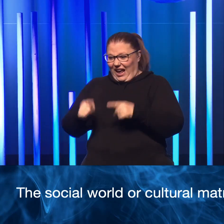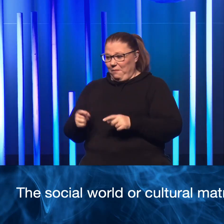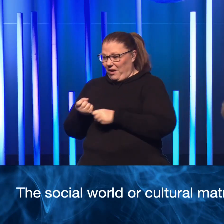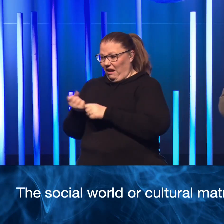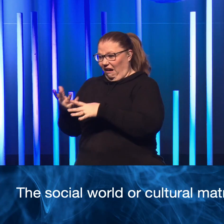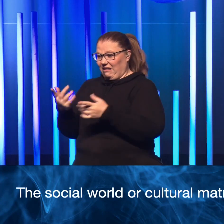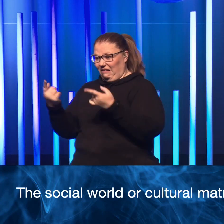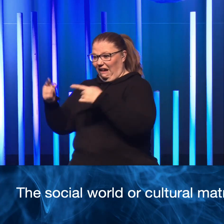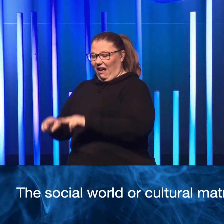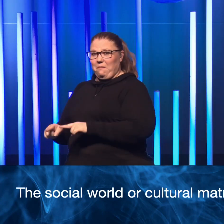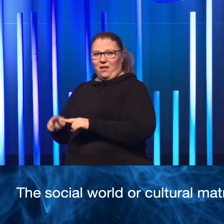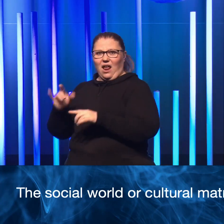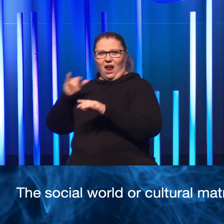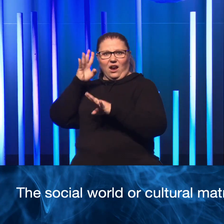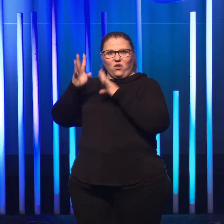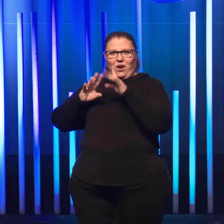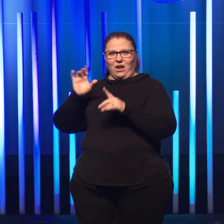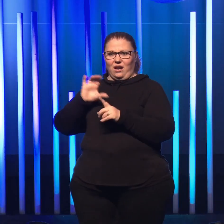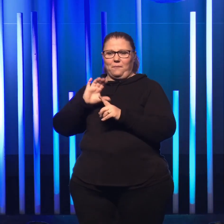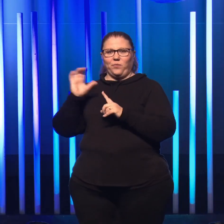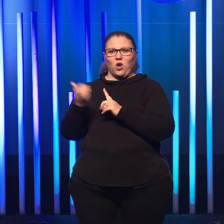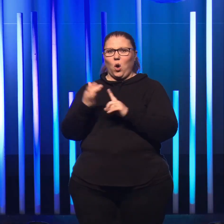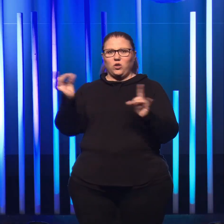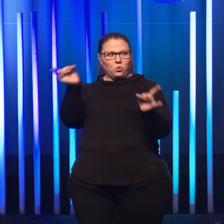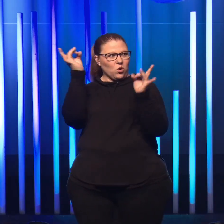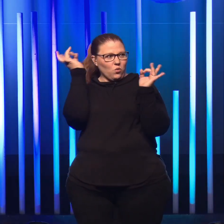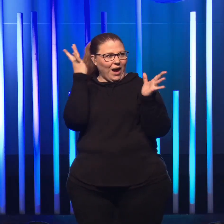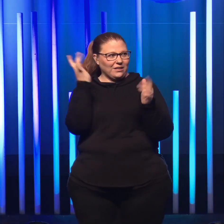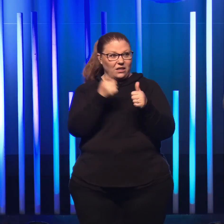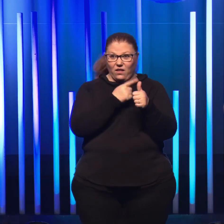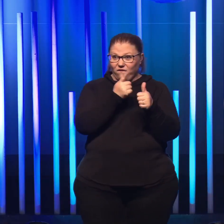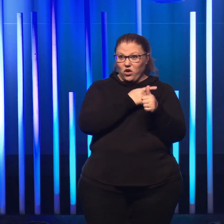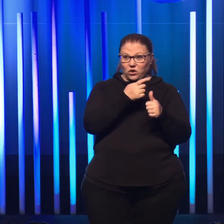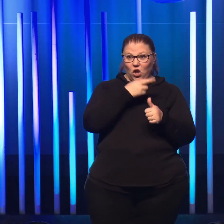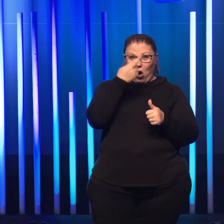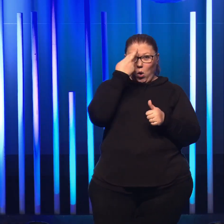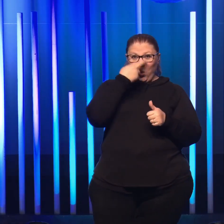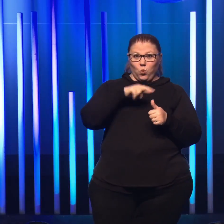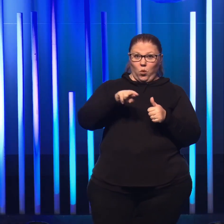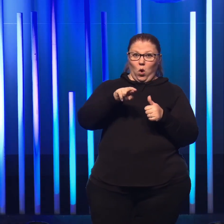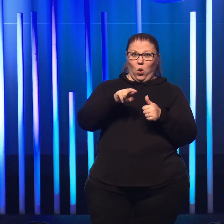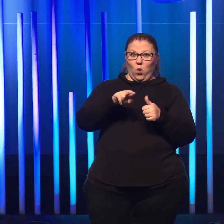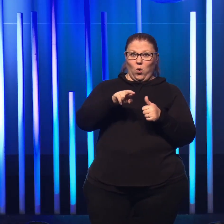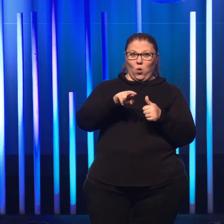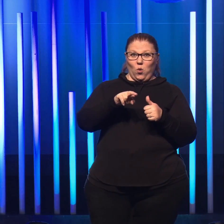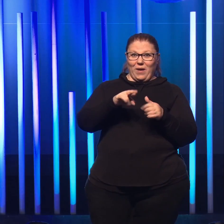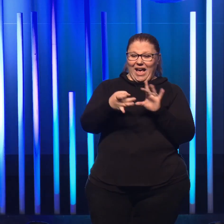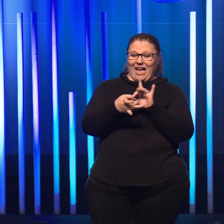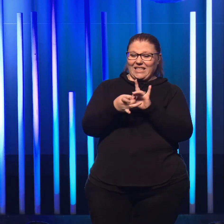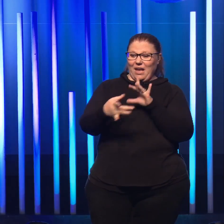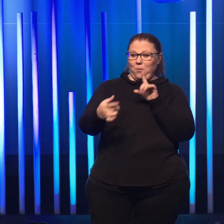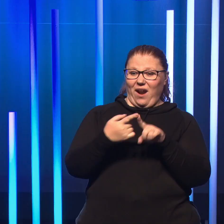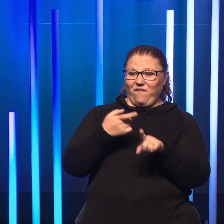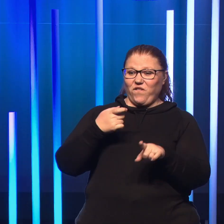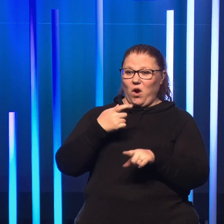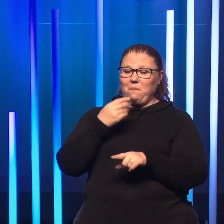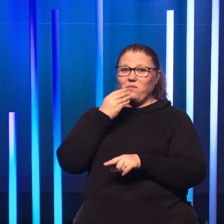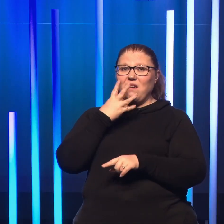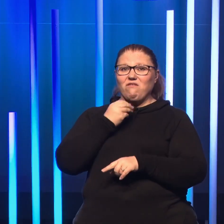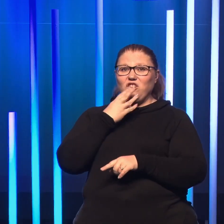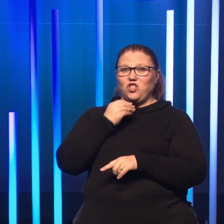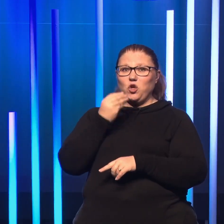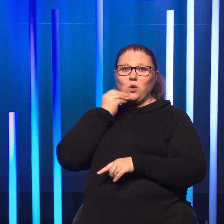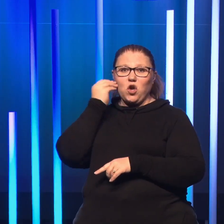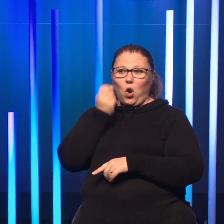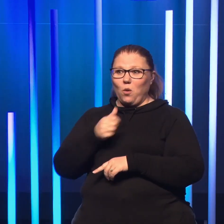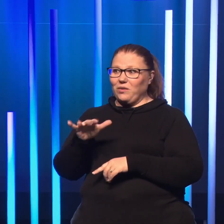perfect succession, that had created this cultural crisis. The first was Rome had annexed the Jewish homeland. So Rome, about 60 years before the birth